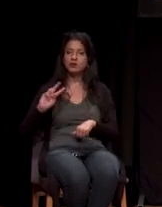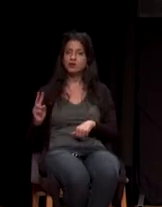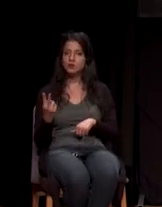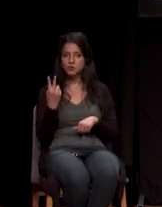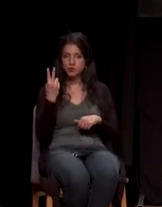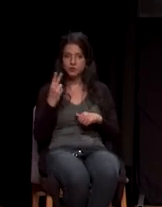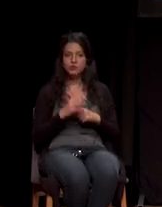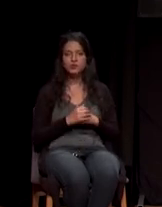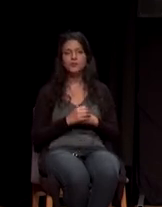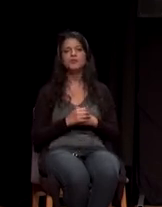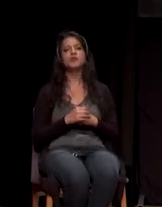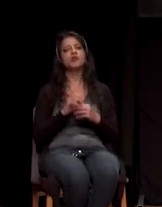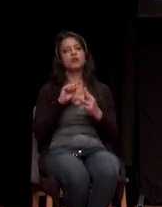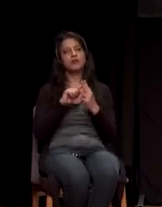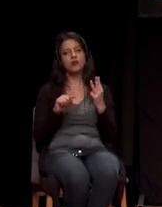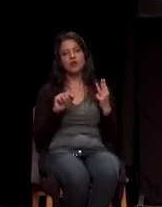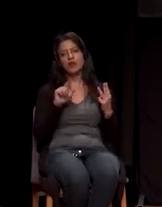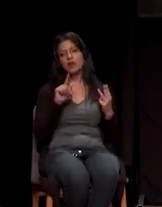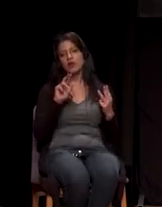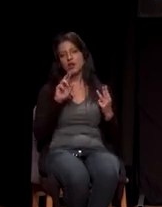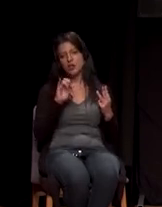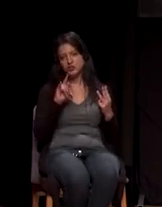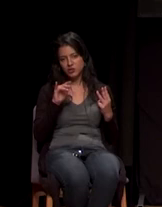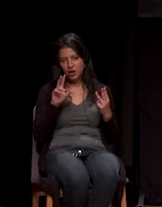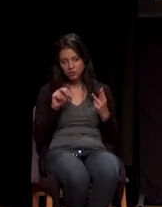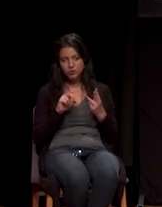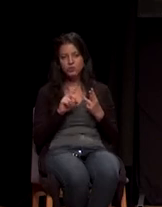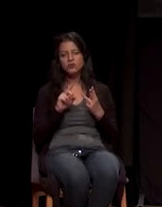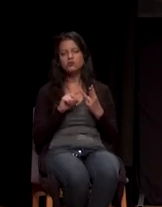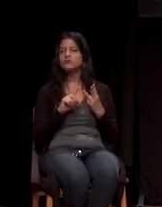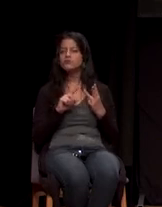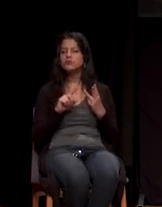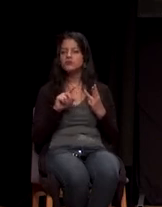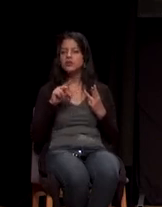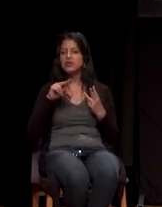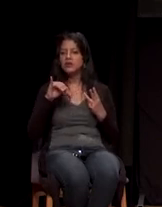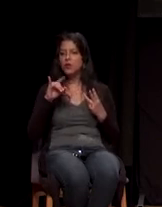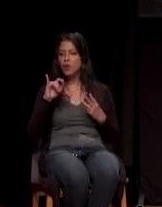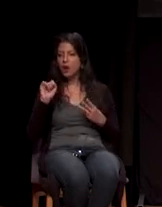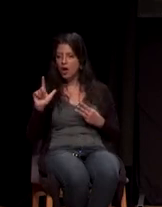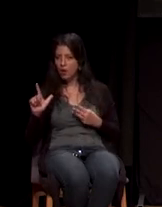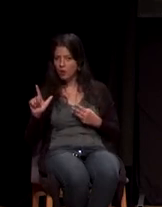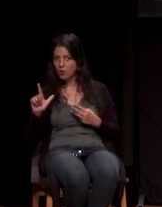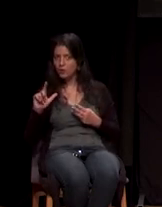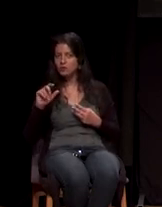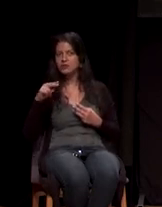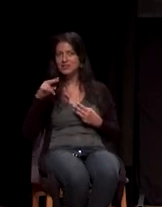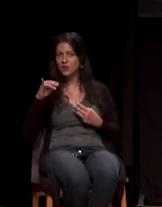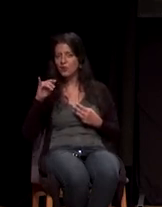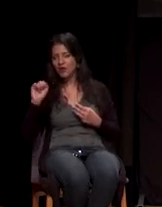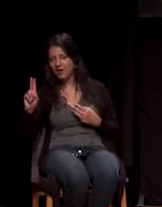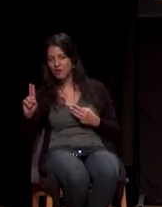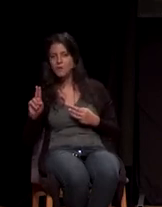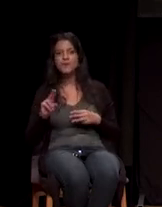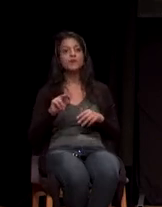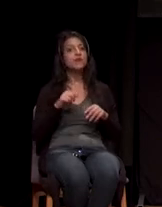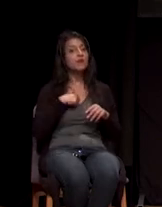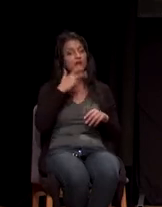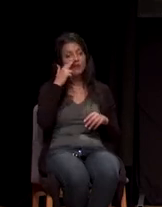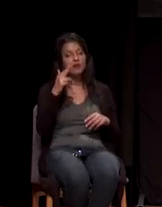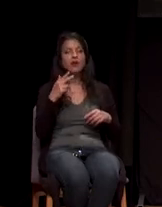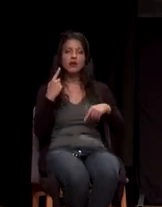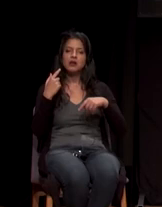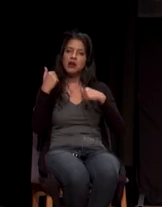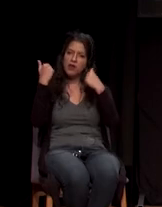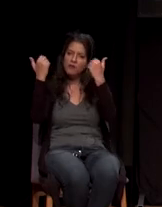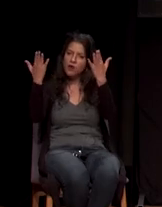Ayrson Heráclito, Reginaldo Prandi e Evelyn Cinti Nicolás. Muito obrigada pelas perguntas. Acho que o debate pode continuar